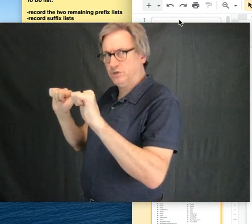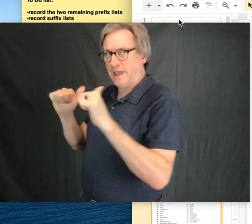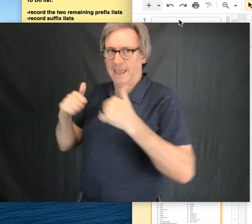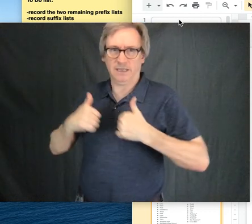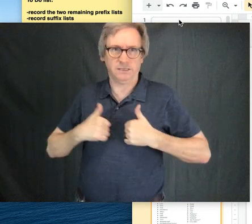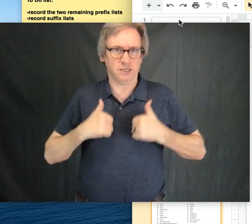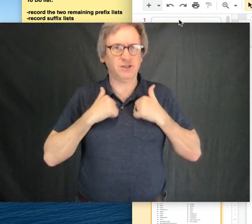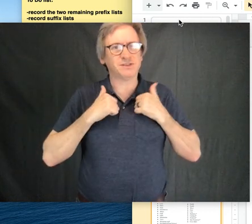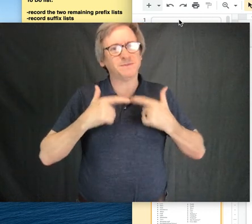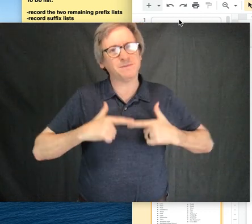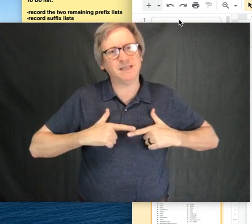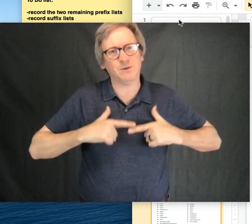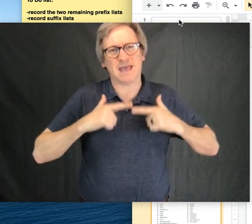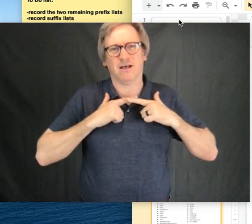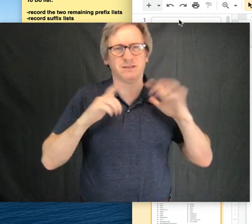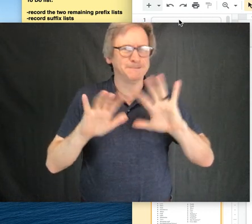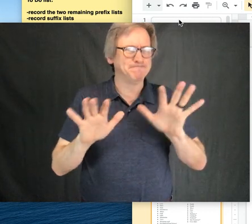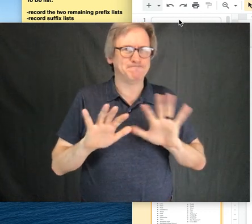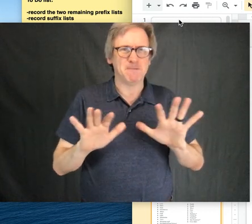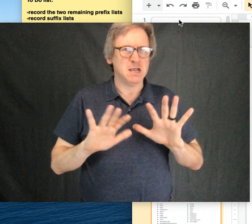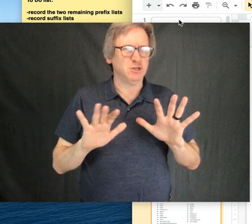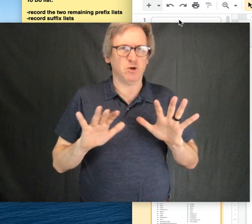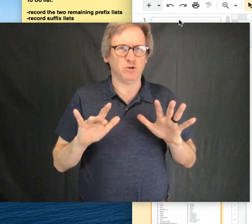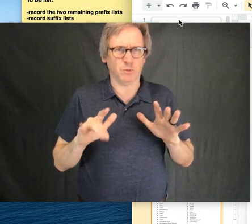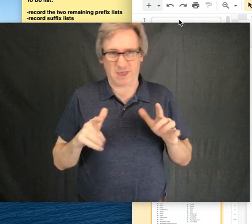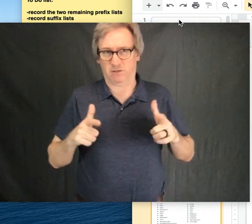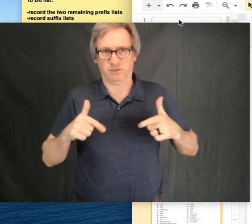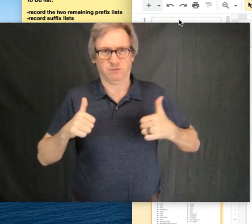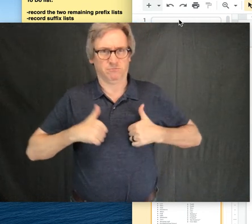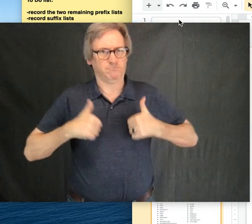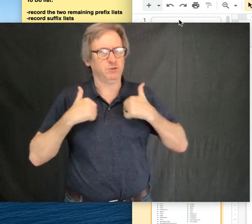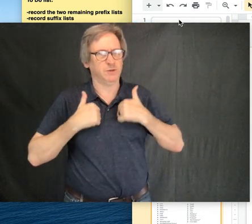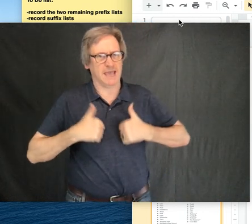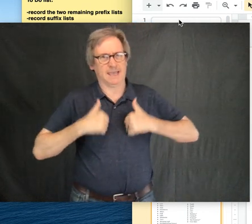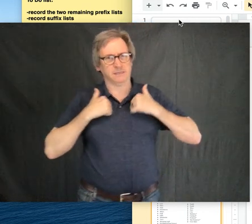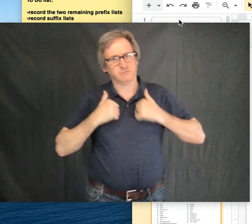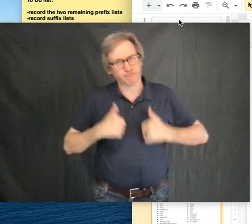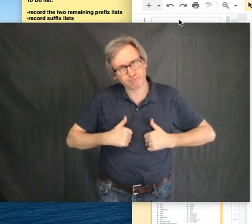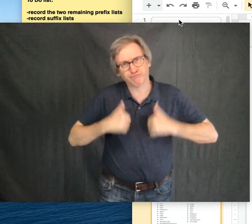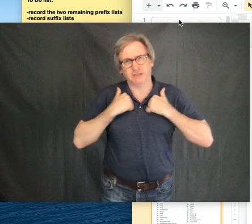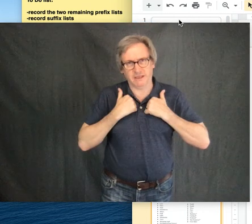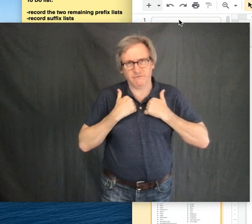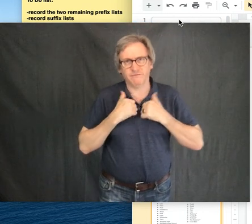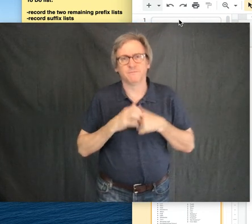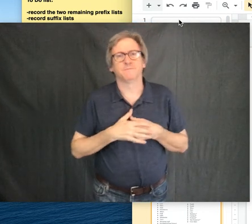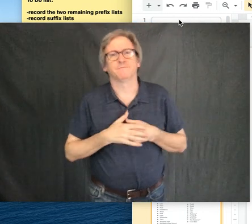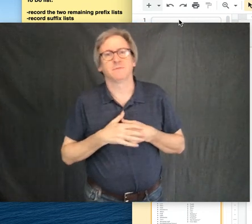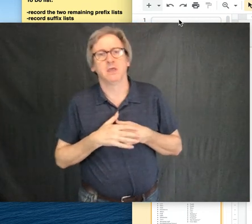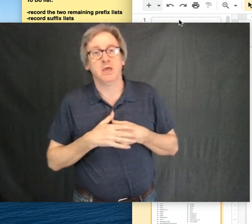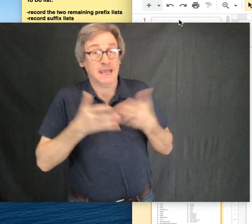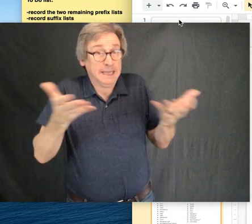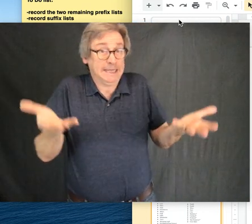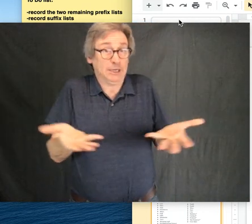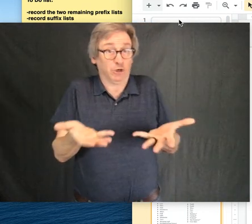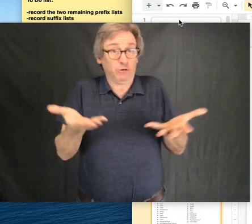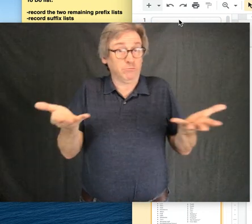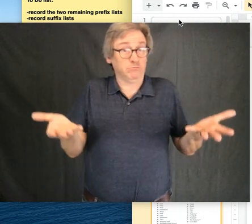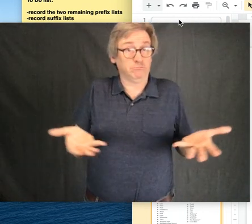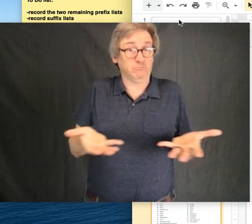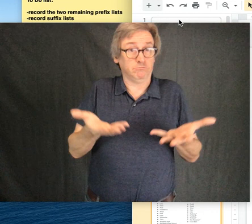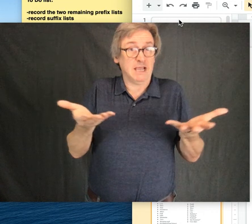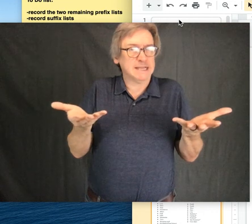it's two A's. You'll sometimes see it with L's. Don't do it with L's. Do it with A's. Live.